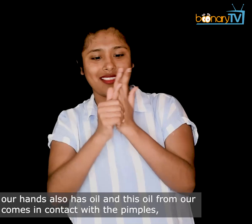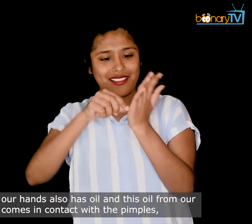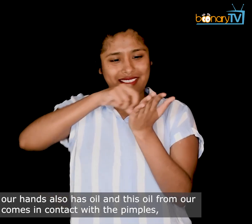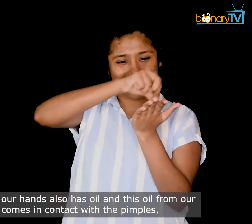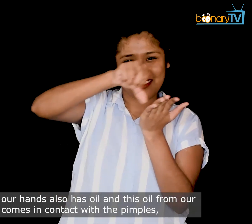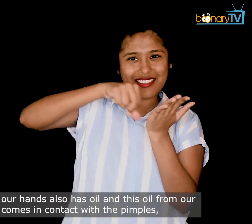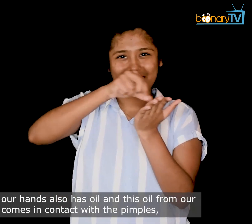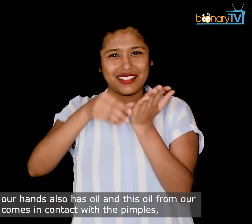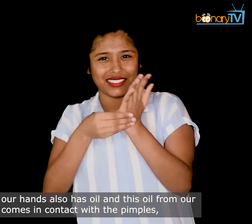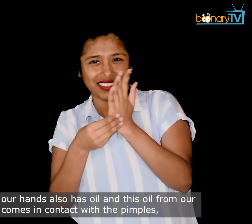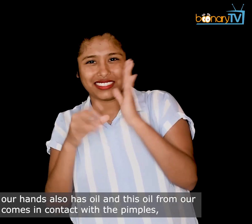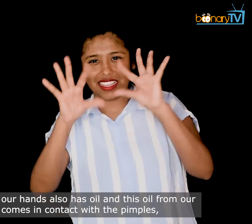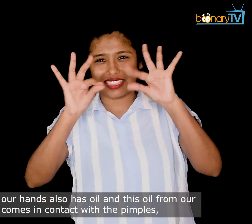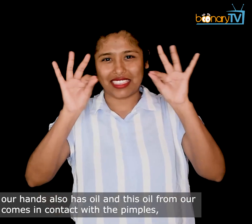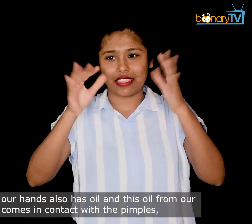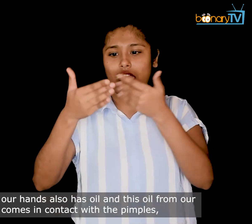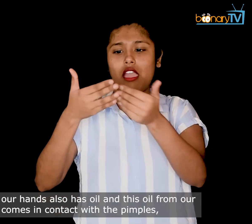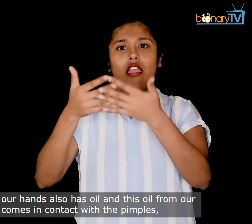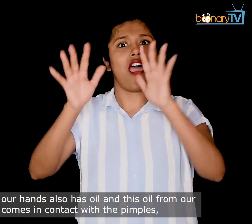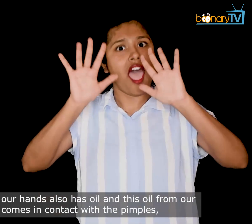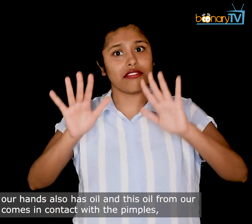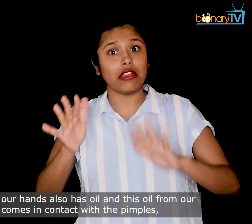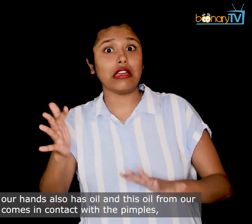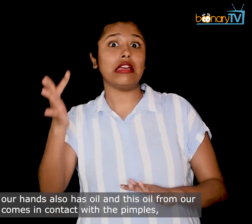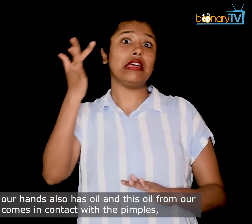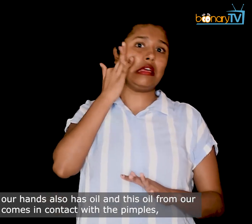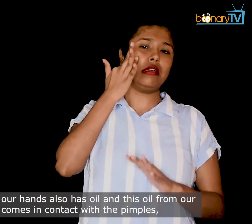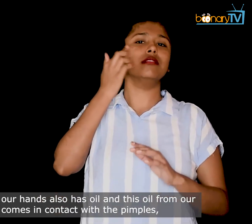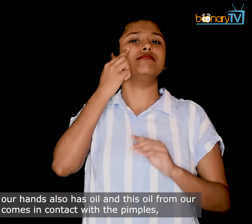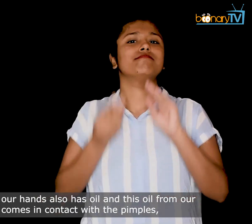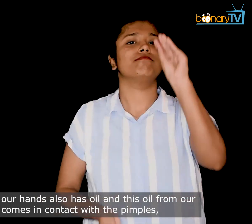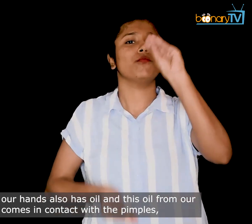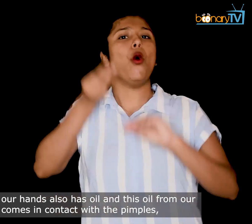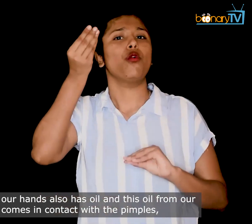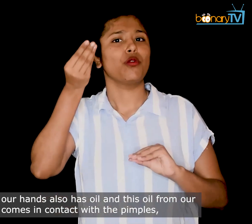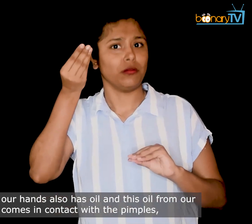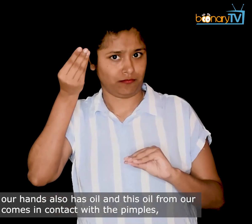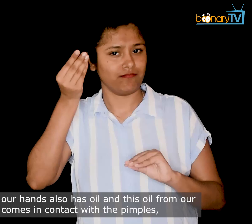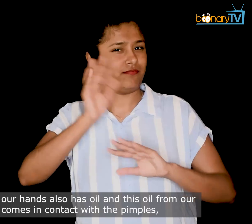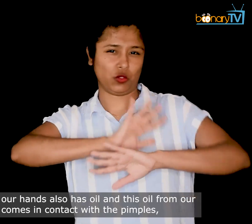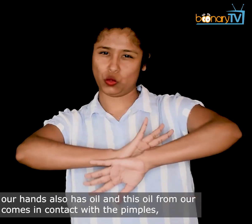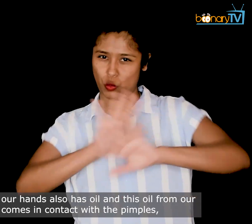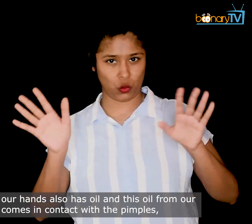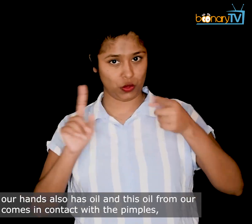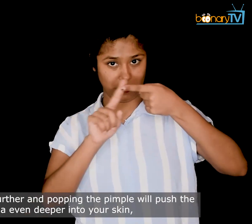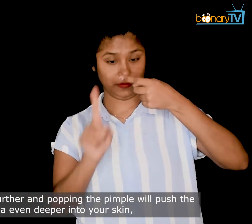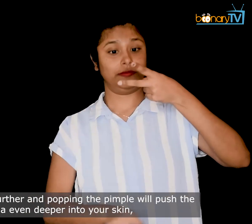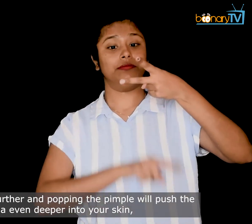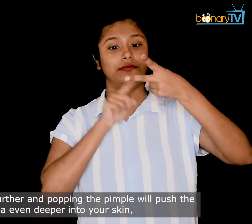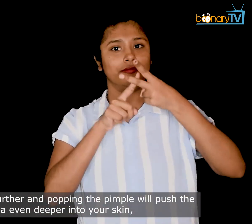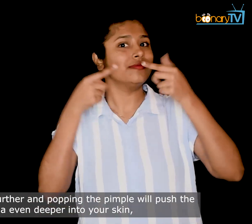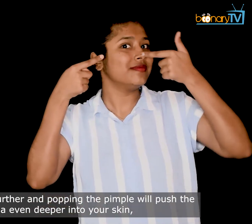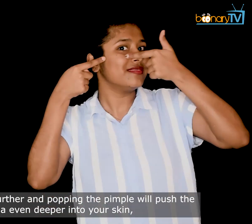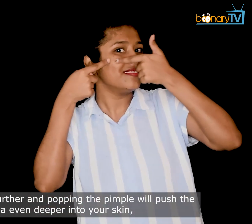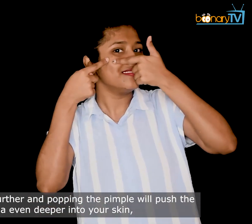oil, and this oil from our hands, when comes in contact with the pimples, will only worsen it